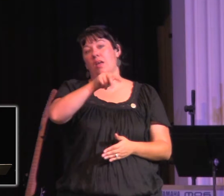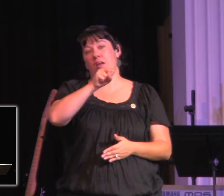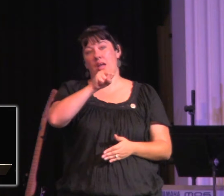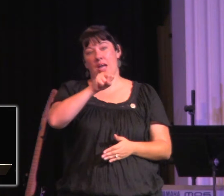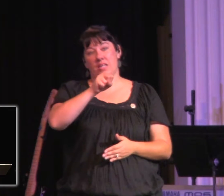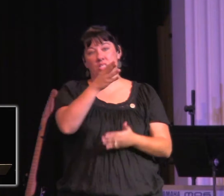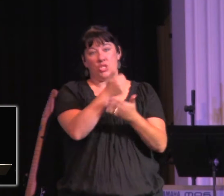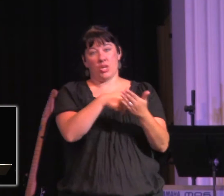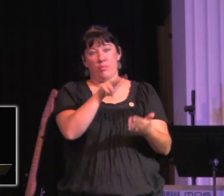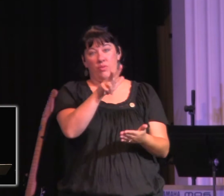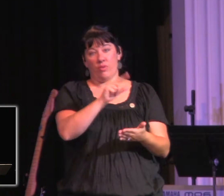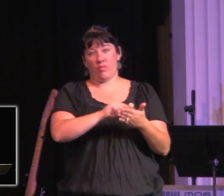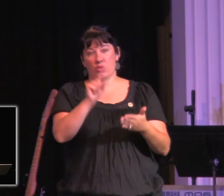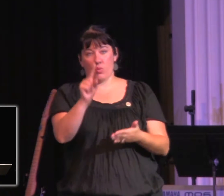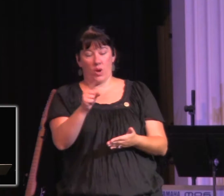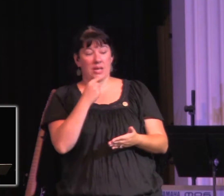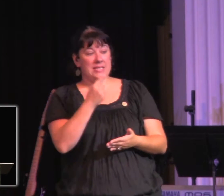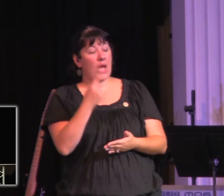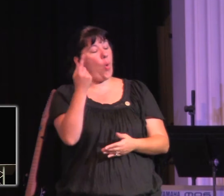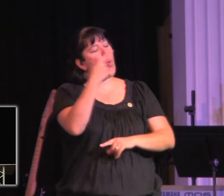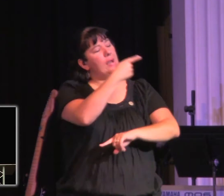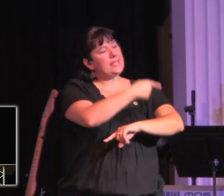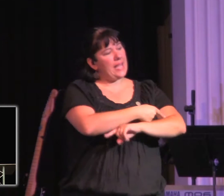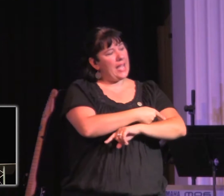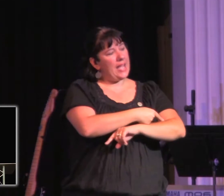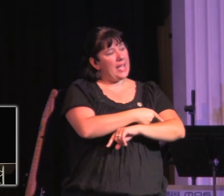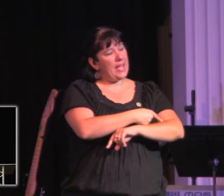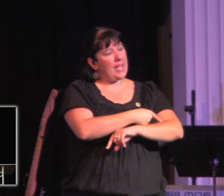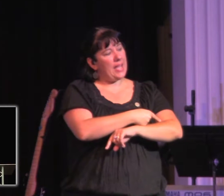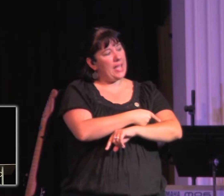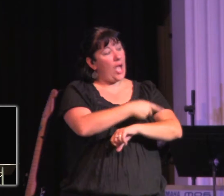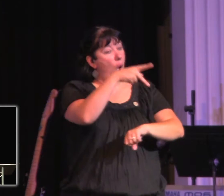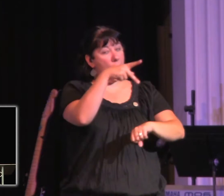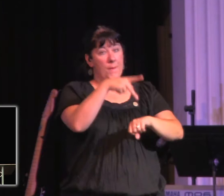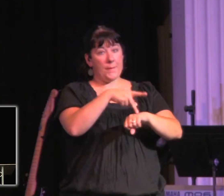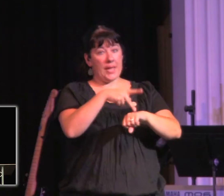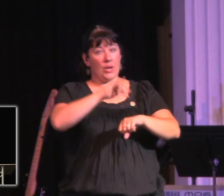Peter and John were going up to the temple at the time of prayer.